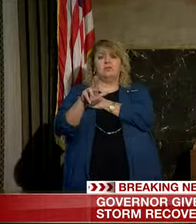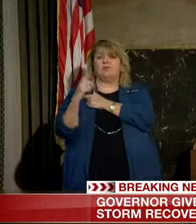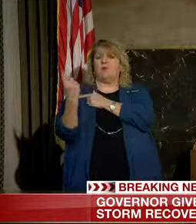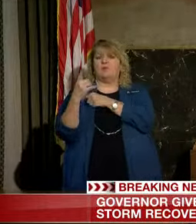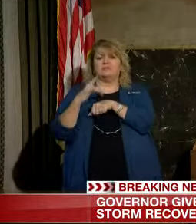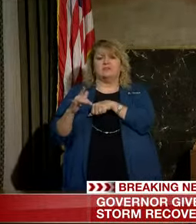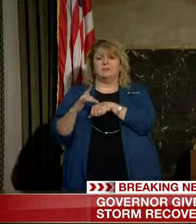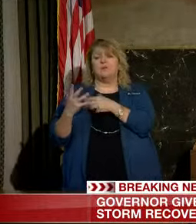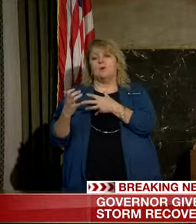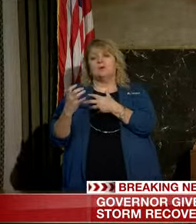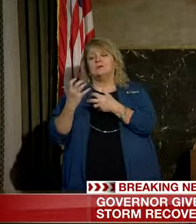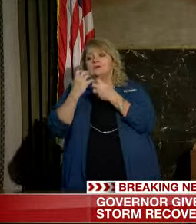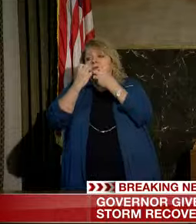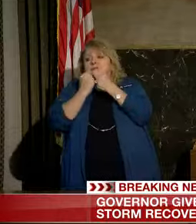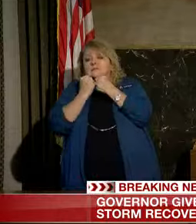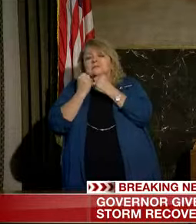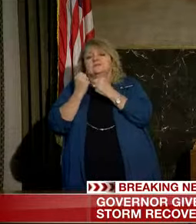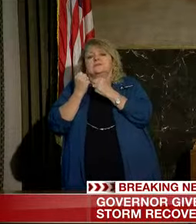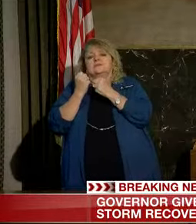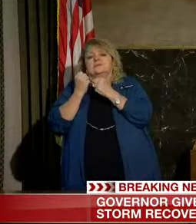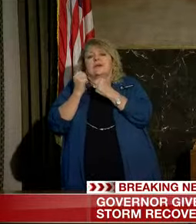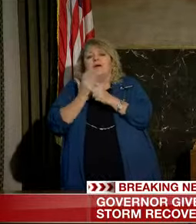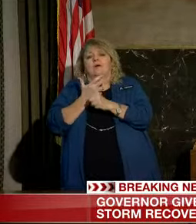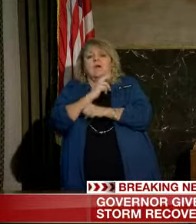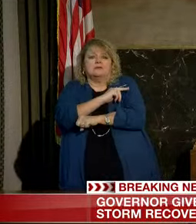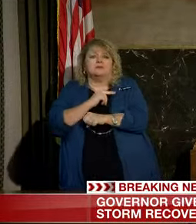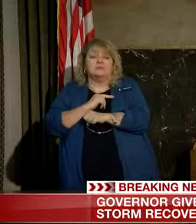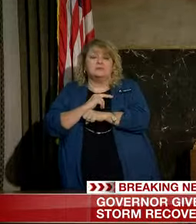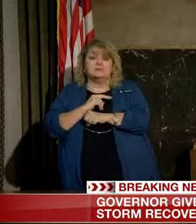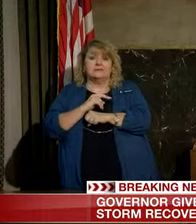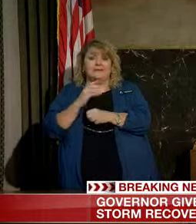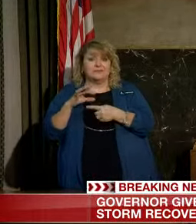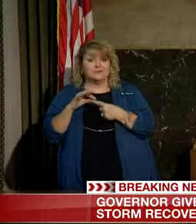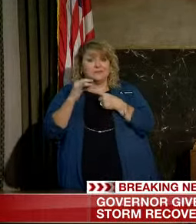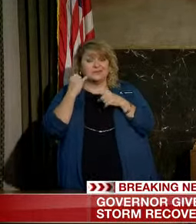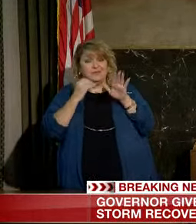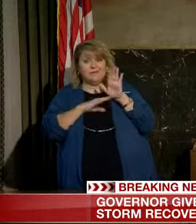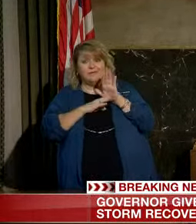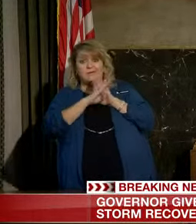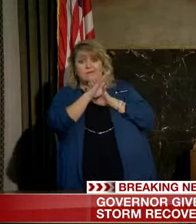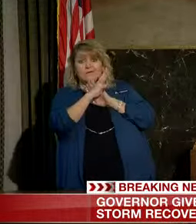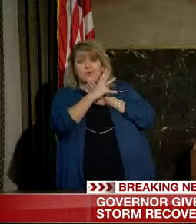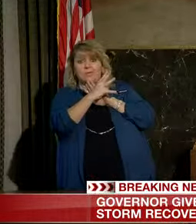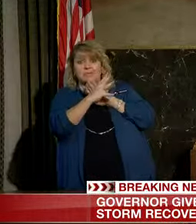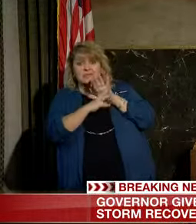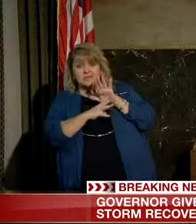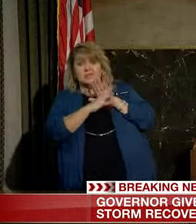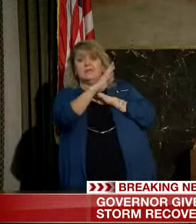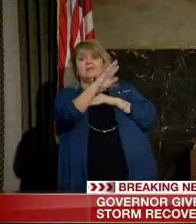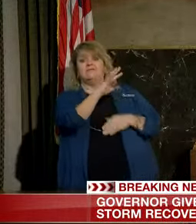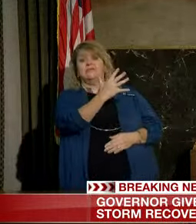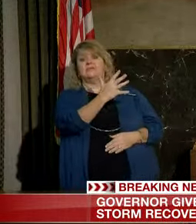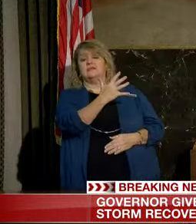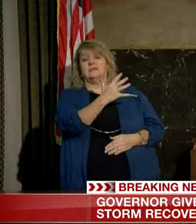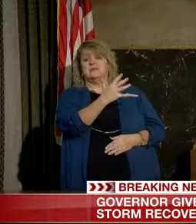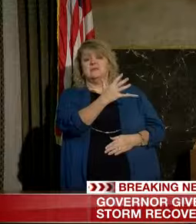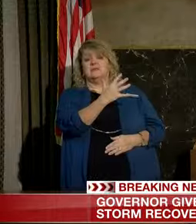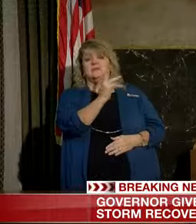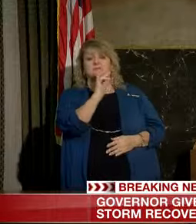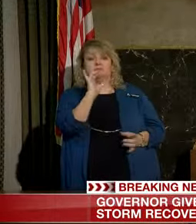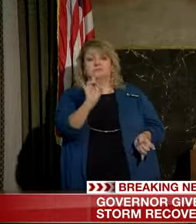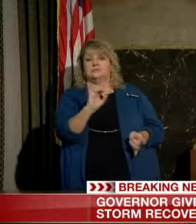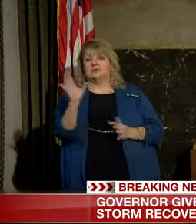that we preserve our hospital capacity, especially should we have another COVID surge, it would be awful if we